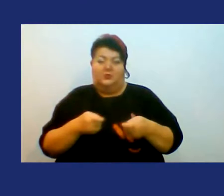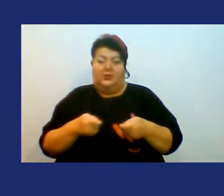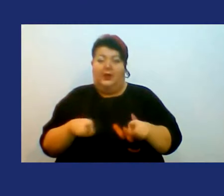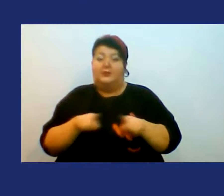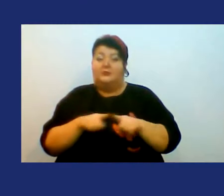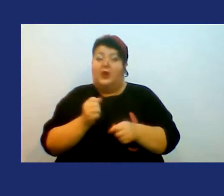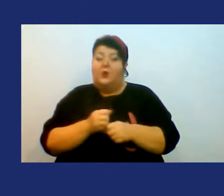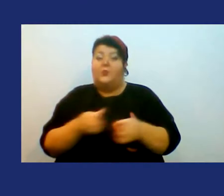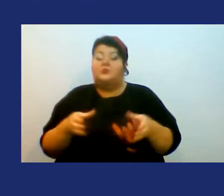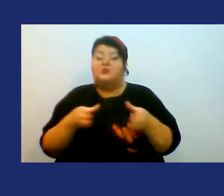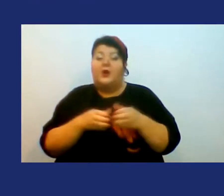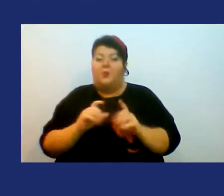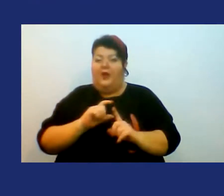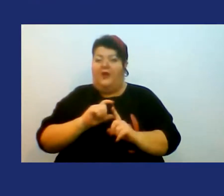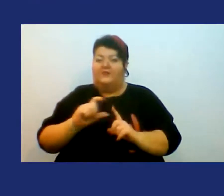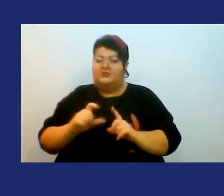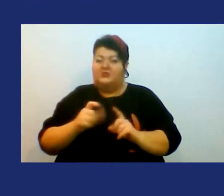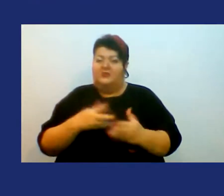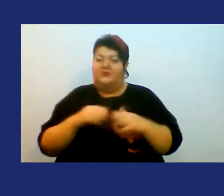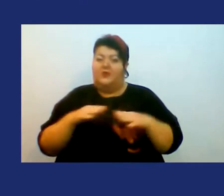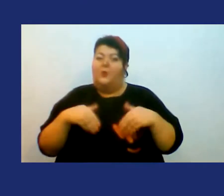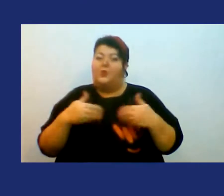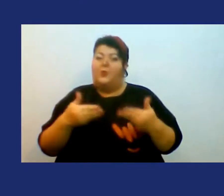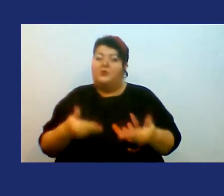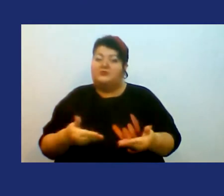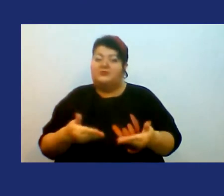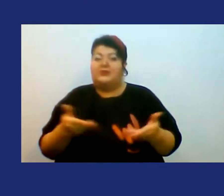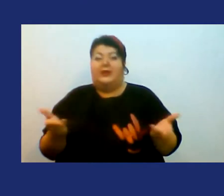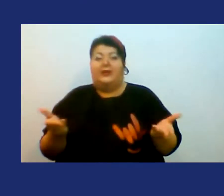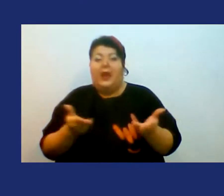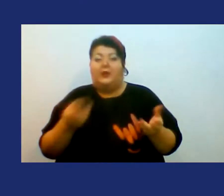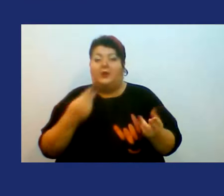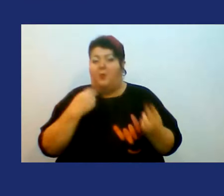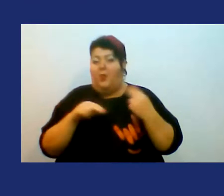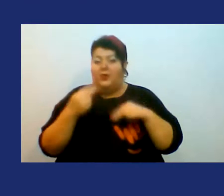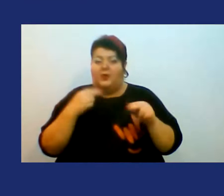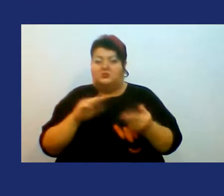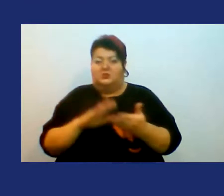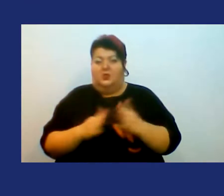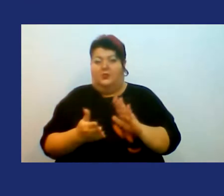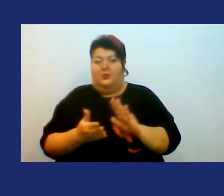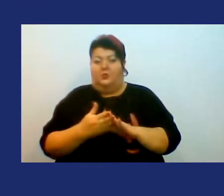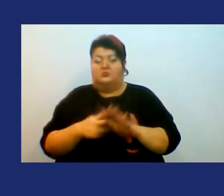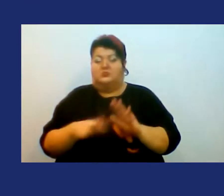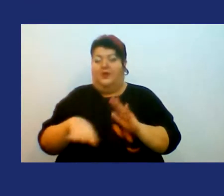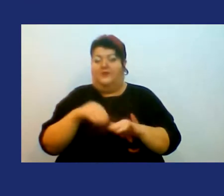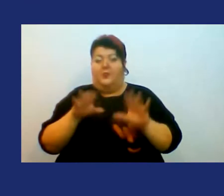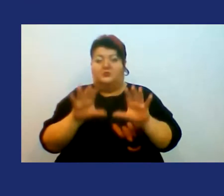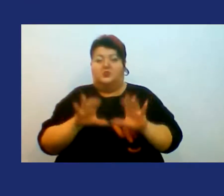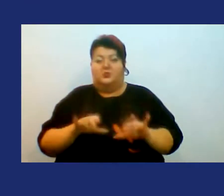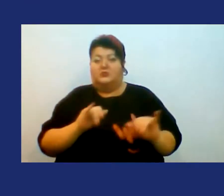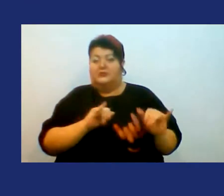some uh, um, findings, especially in terms of legislative drafts, which